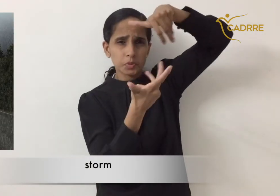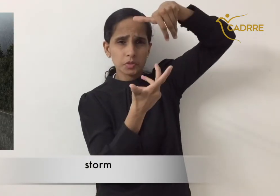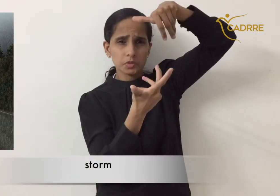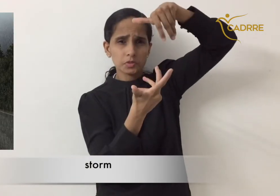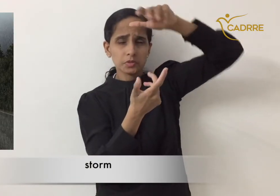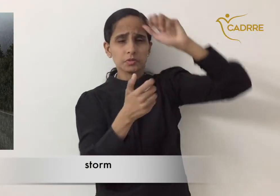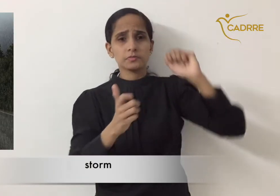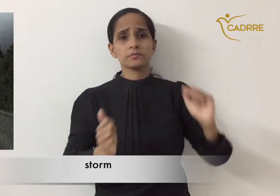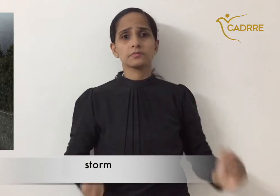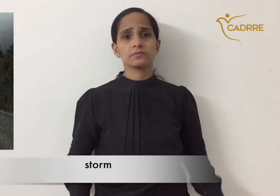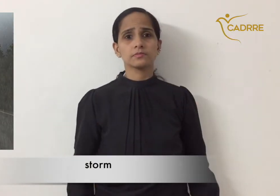That's a storm.